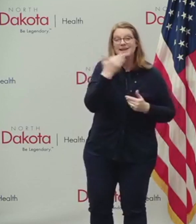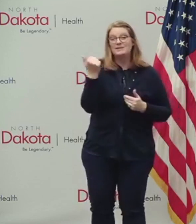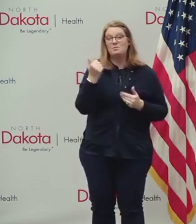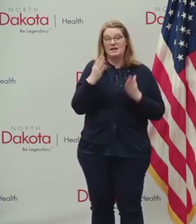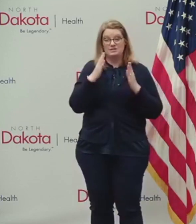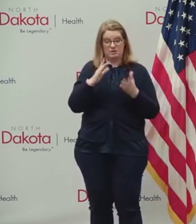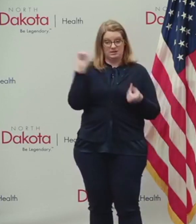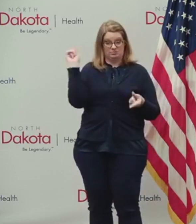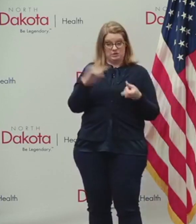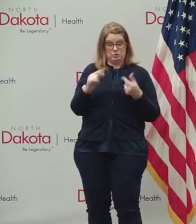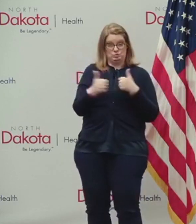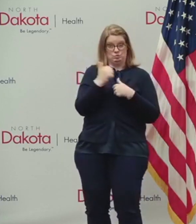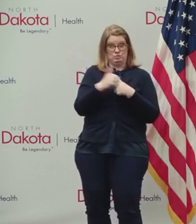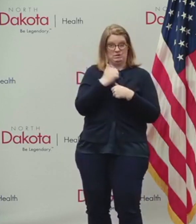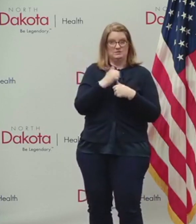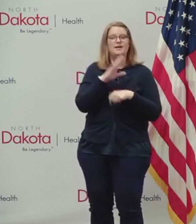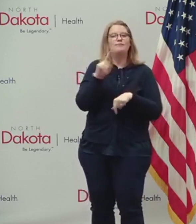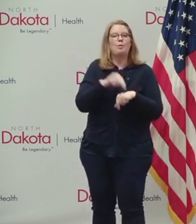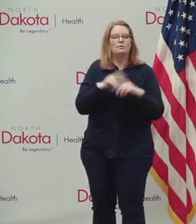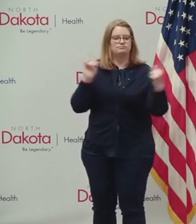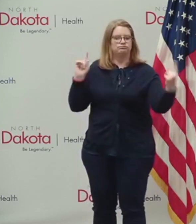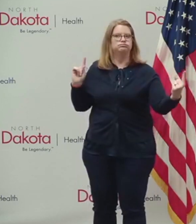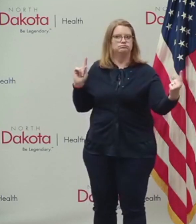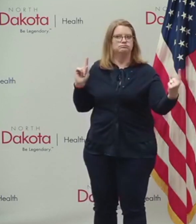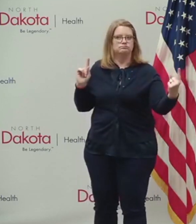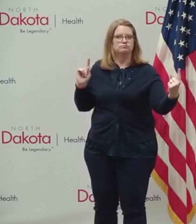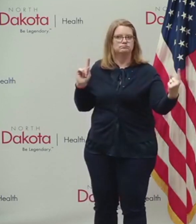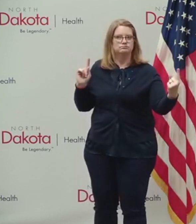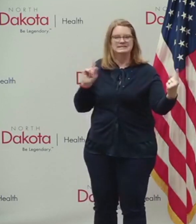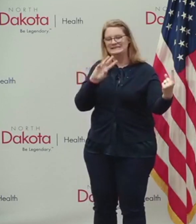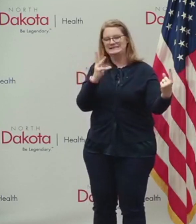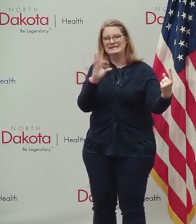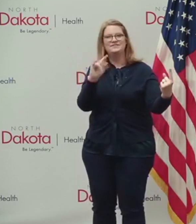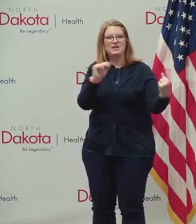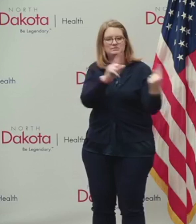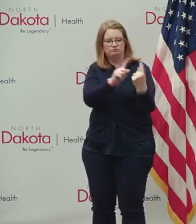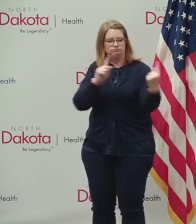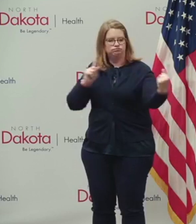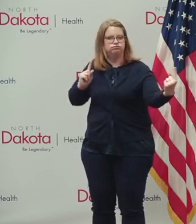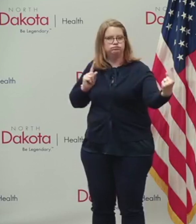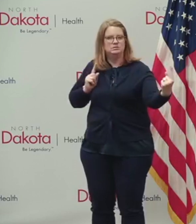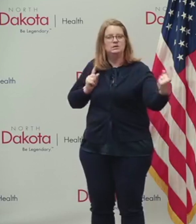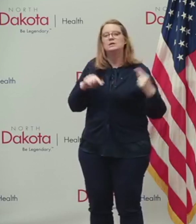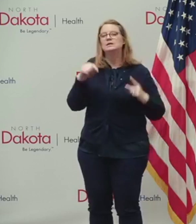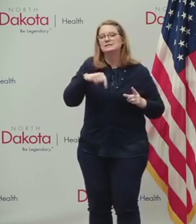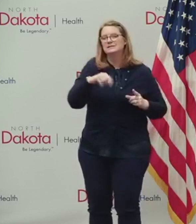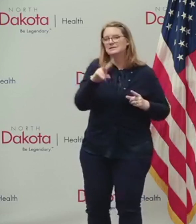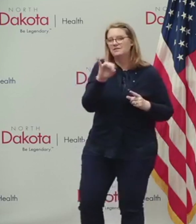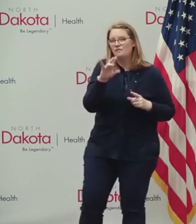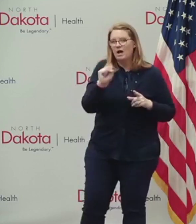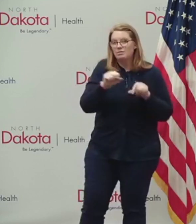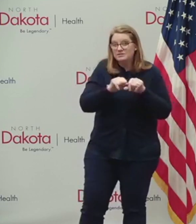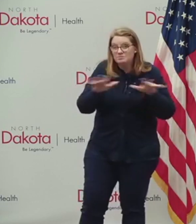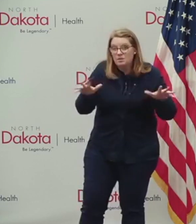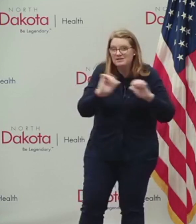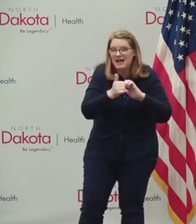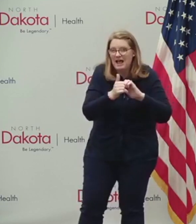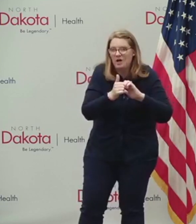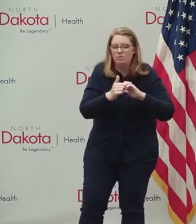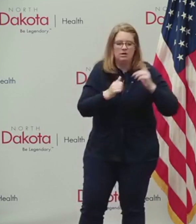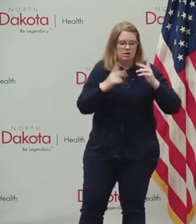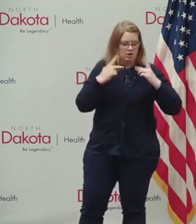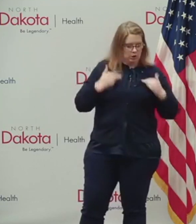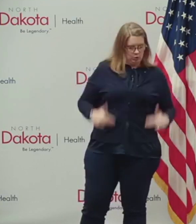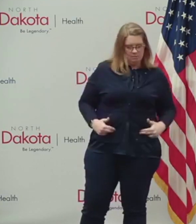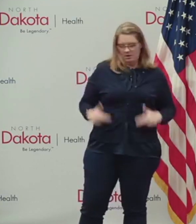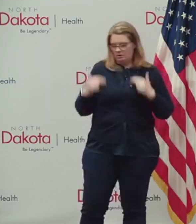mitigation, of course, is social distancing. This is a disease virus that spreads from human to human. So if you're